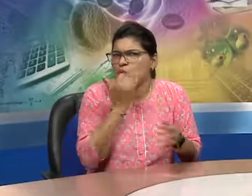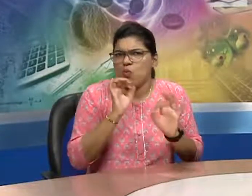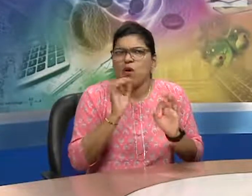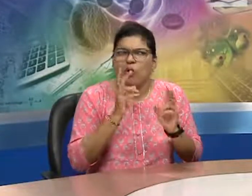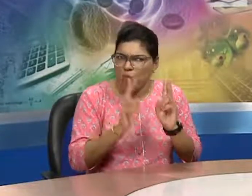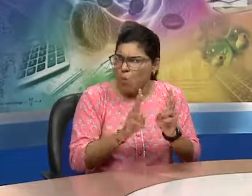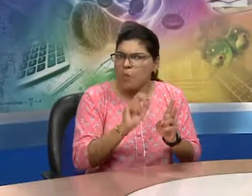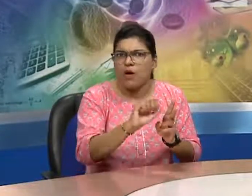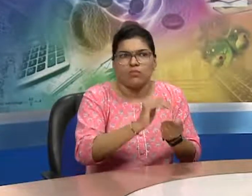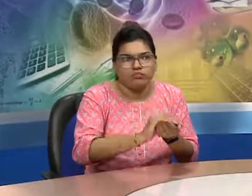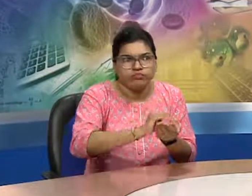nutrients,